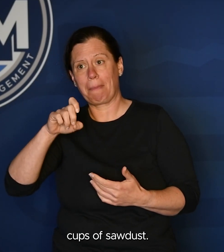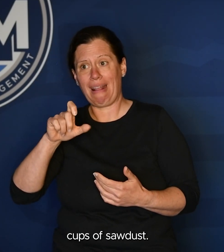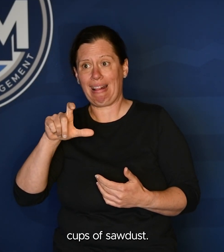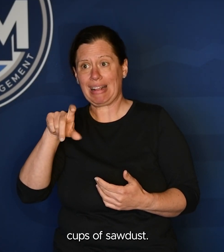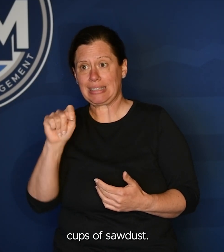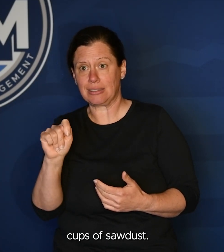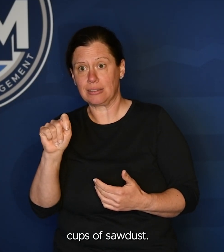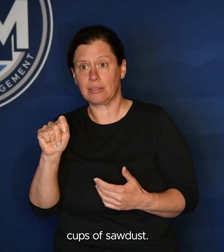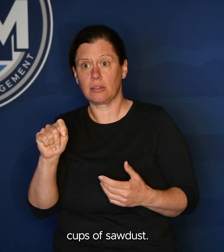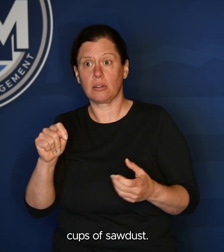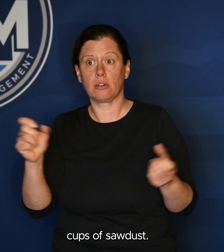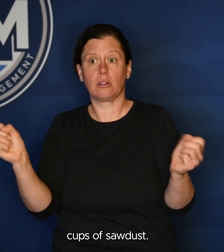sawdust.